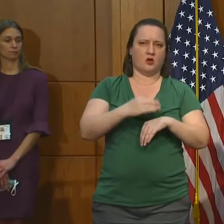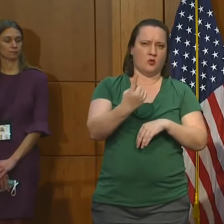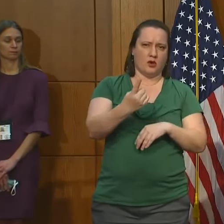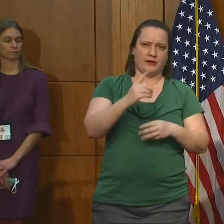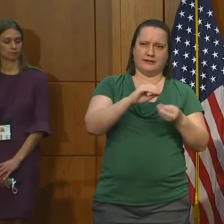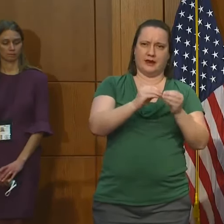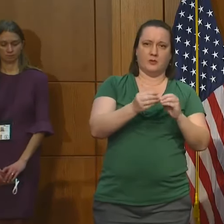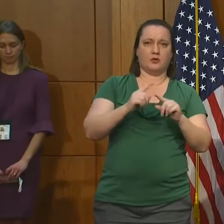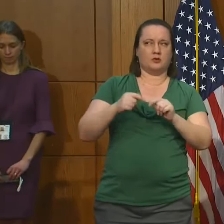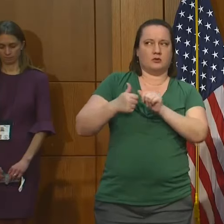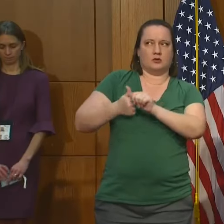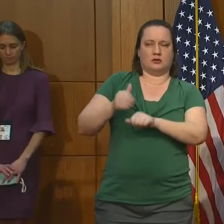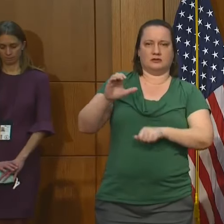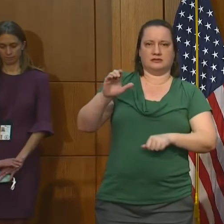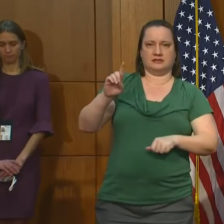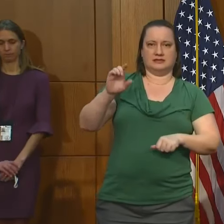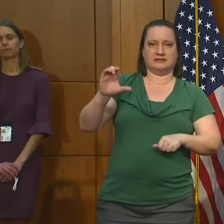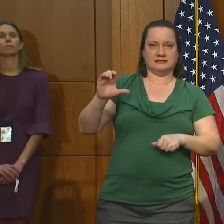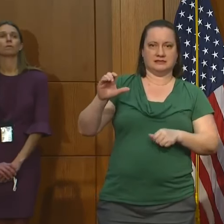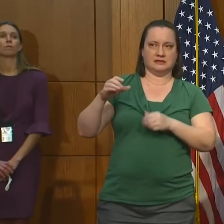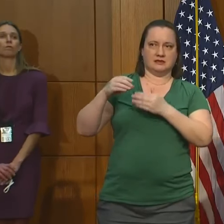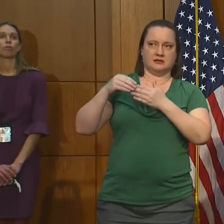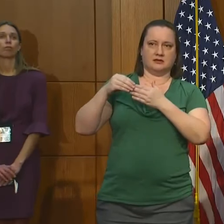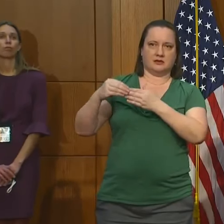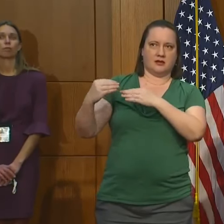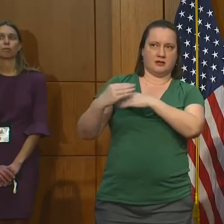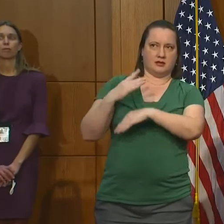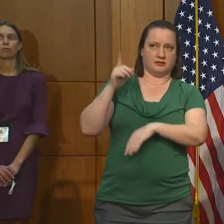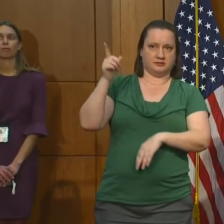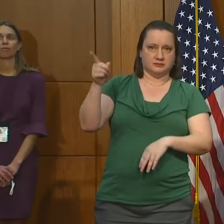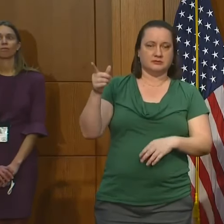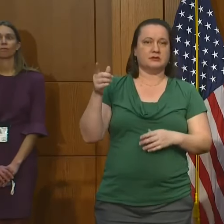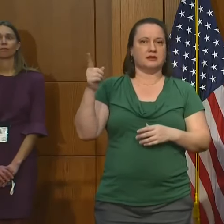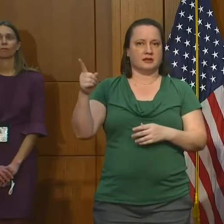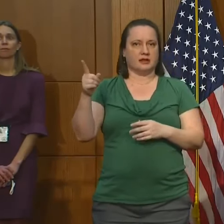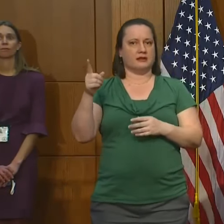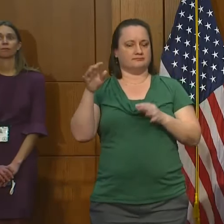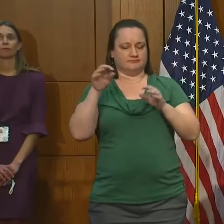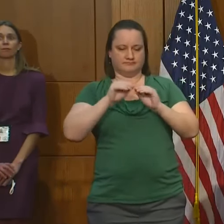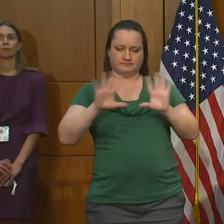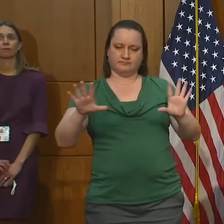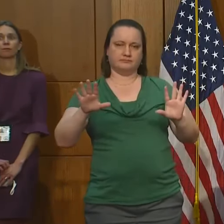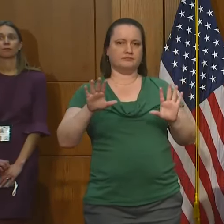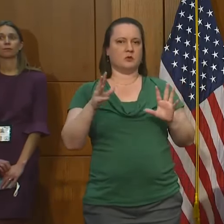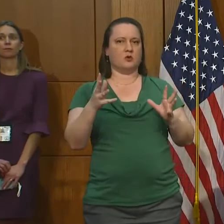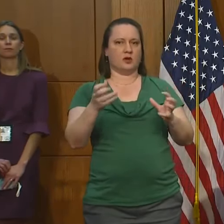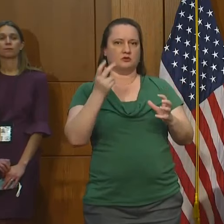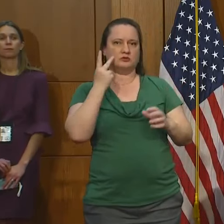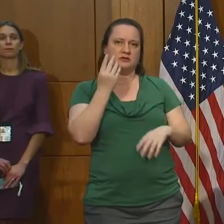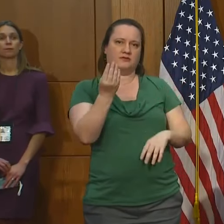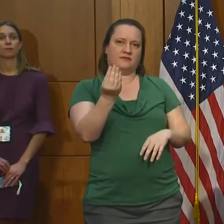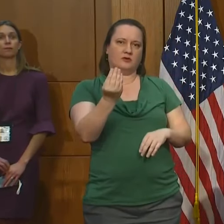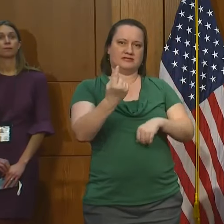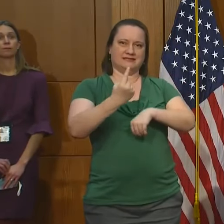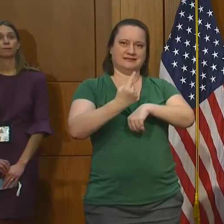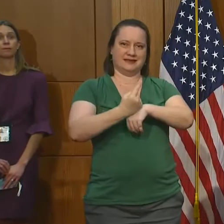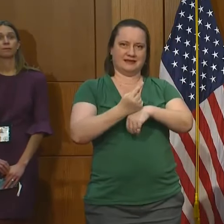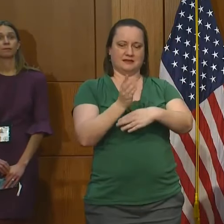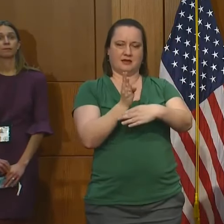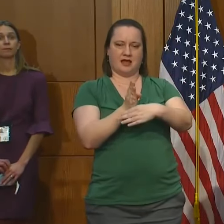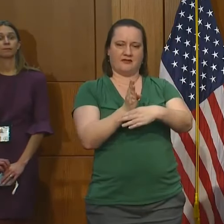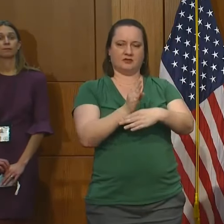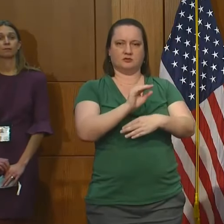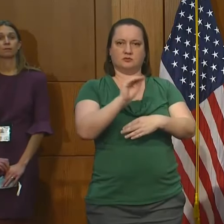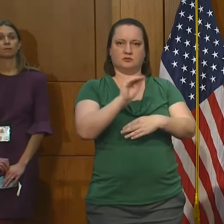in the CDC guidelines that we are looking for 14 days of percent positive cases to trend